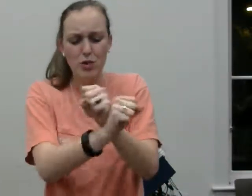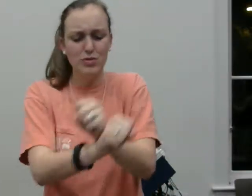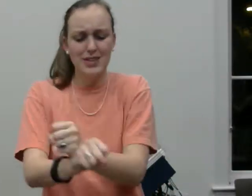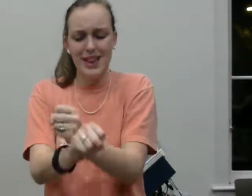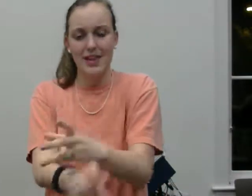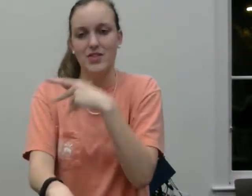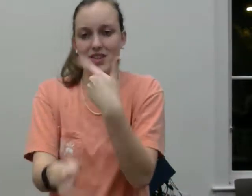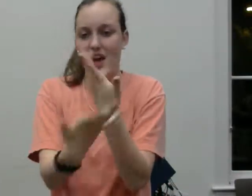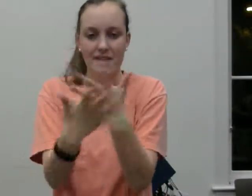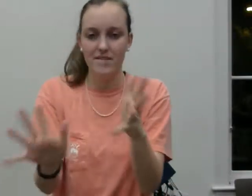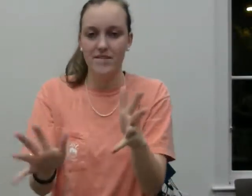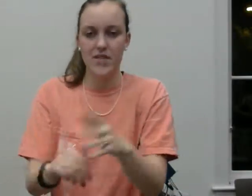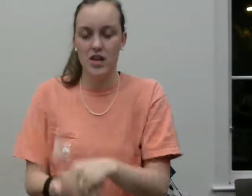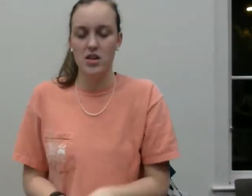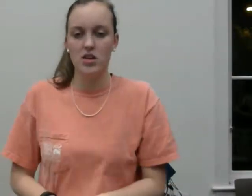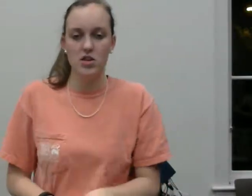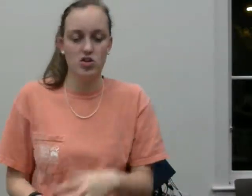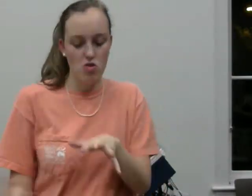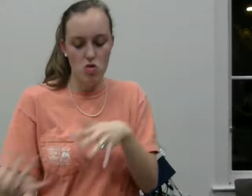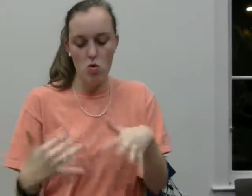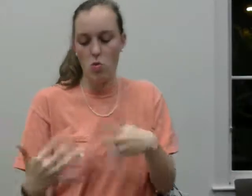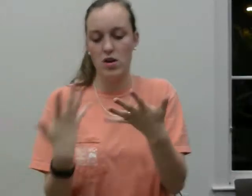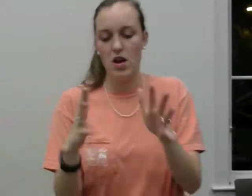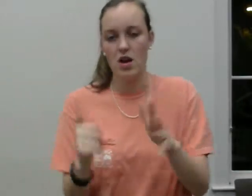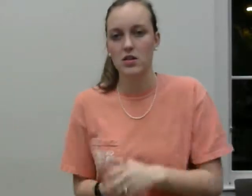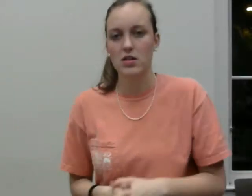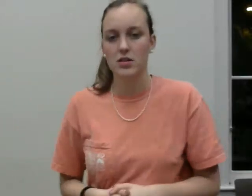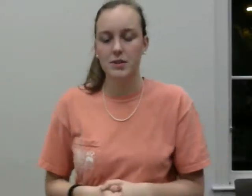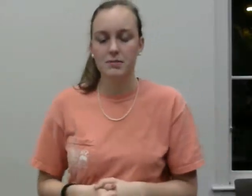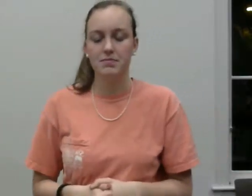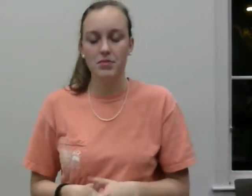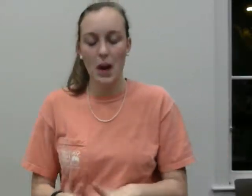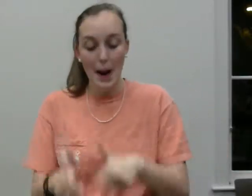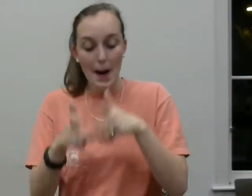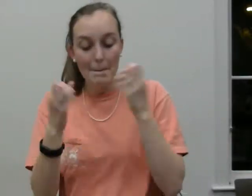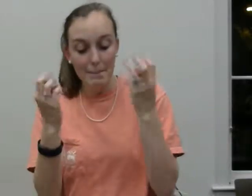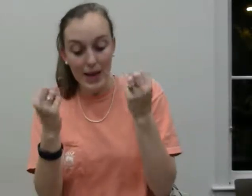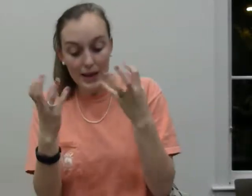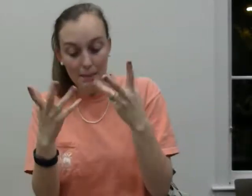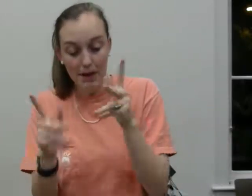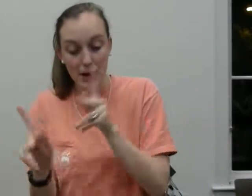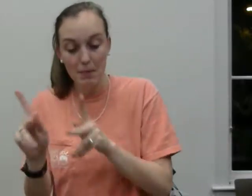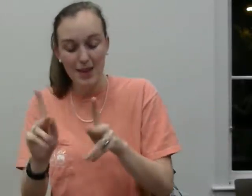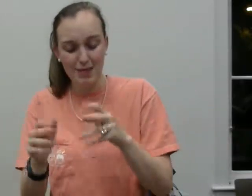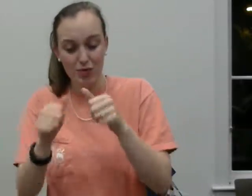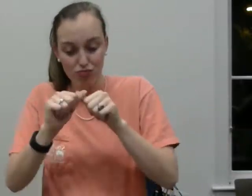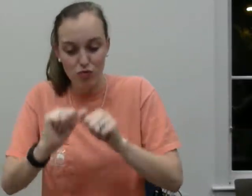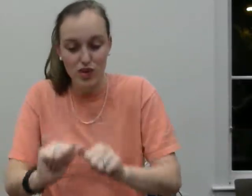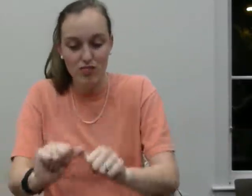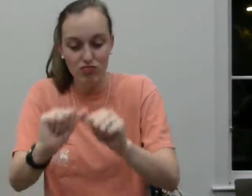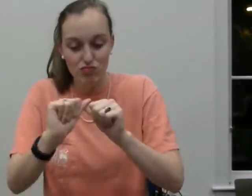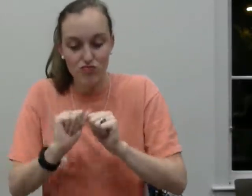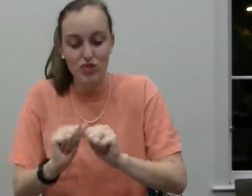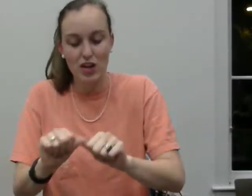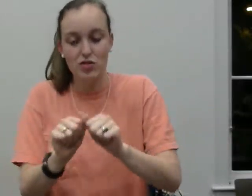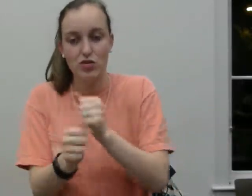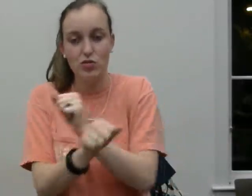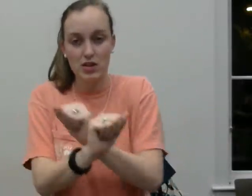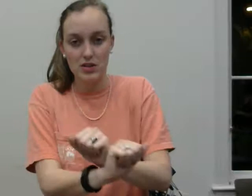all the colonies, or throughout all the United States. And a large number of African Americans were still enslaved. However, many